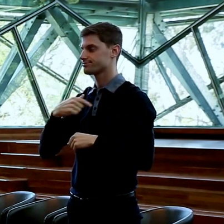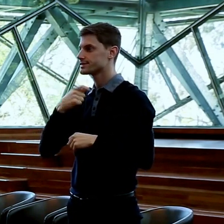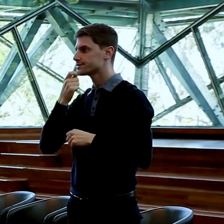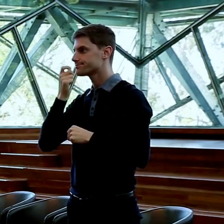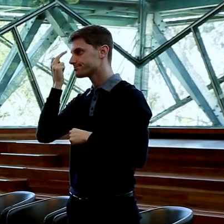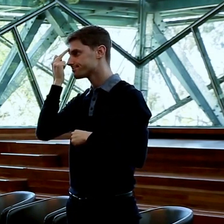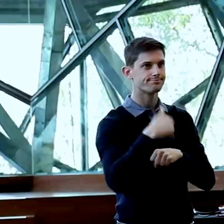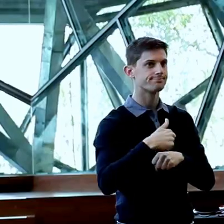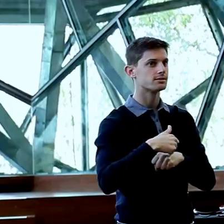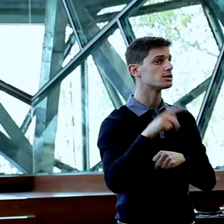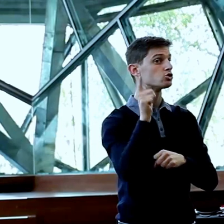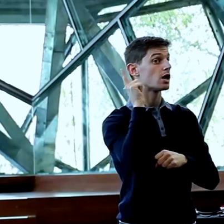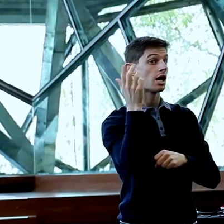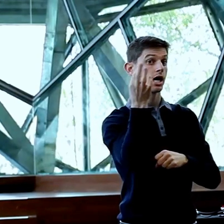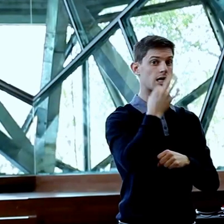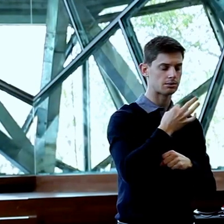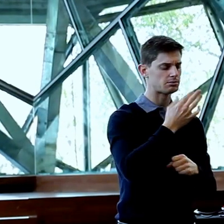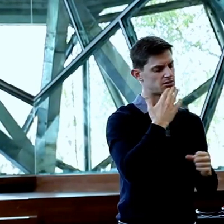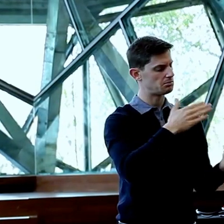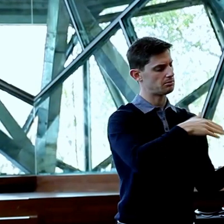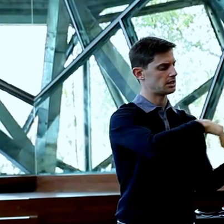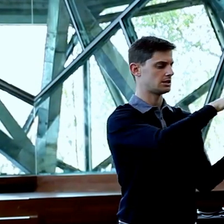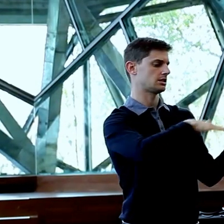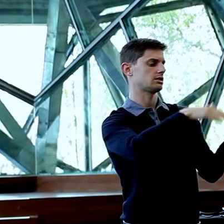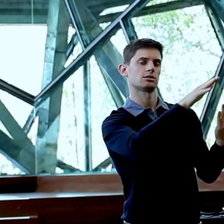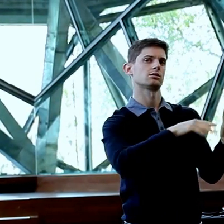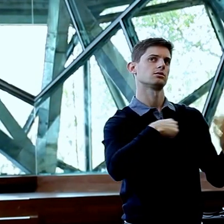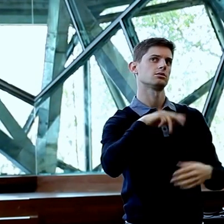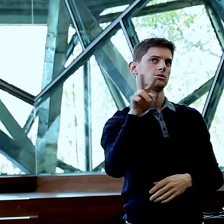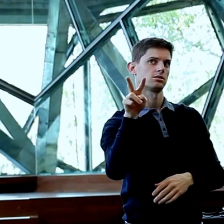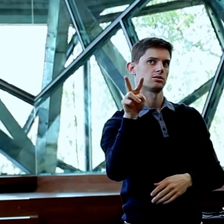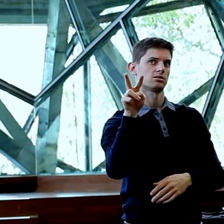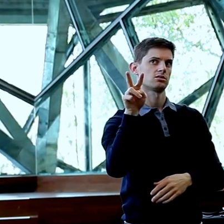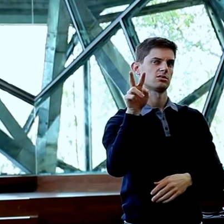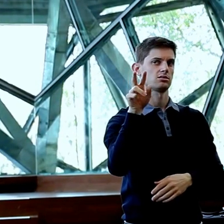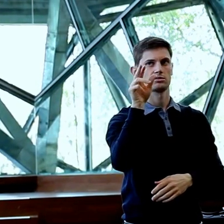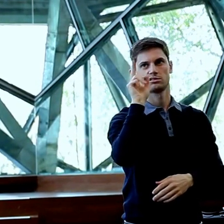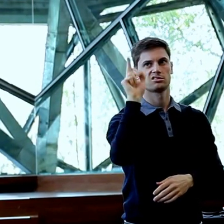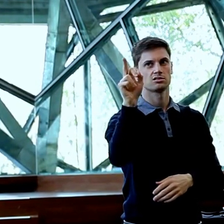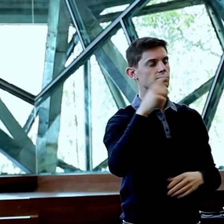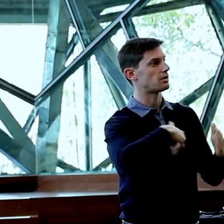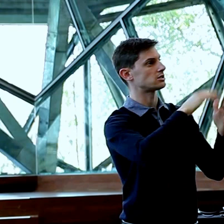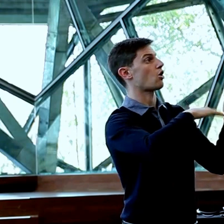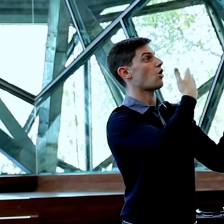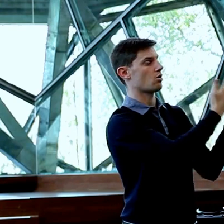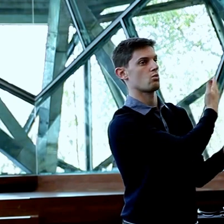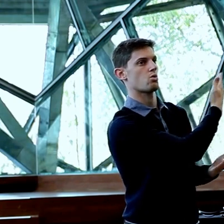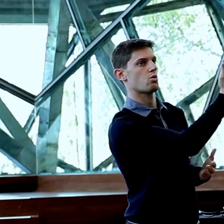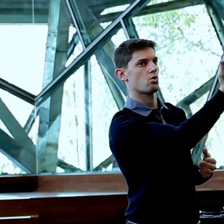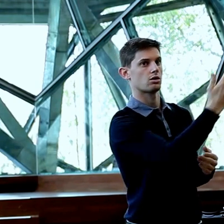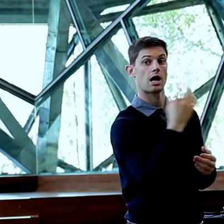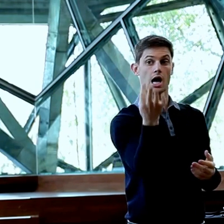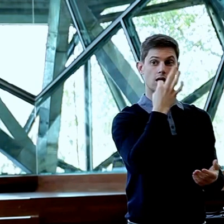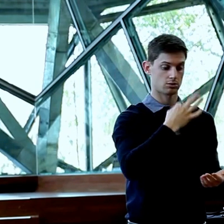teacher asked me to say, paint a picture, I used to paint the walls. When the teacher asked me to draw a